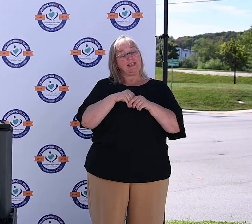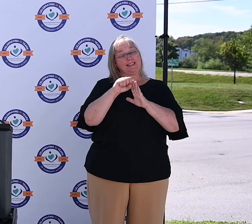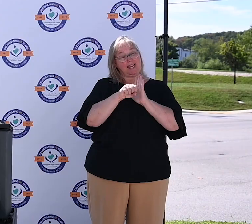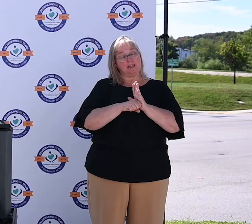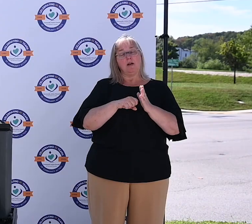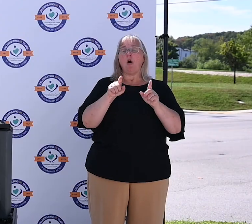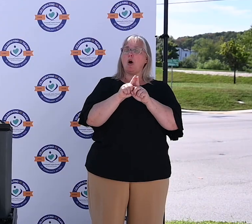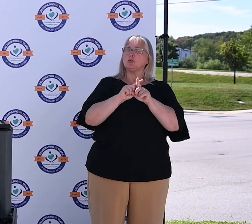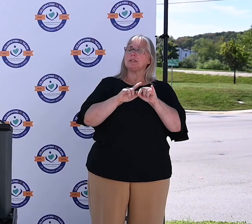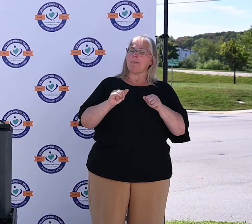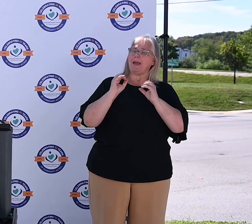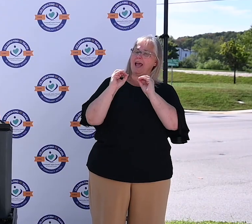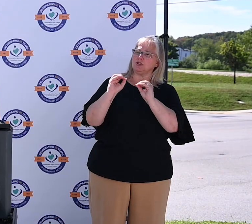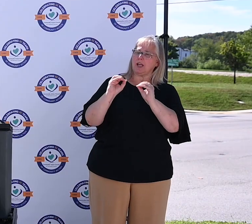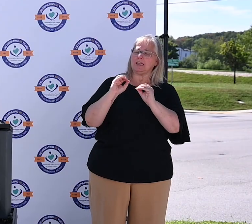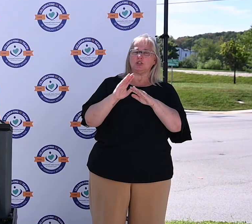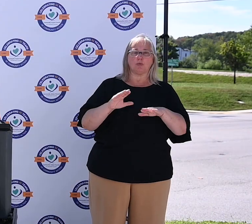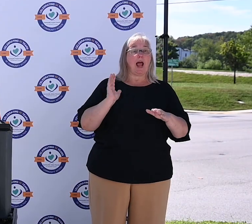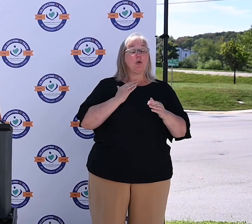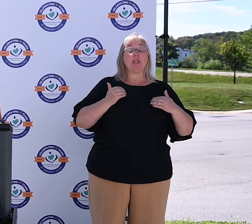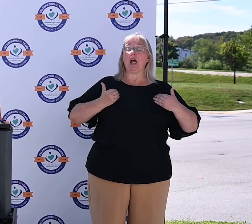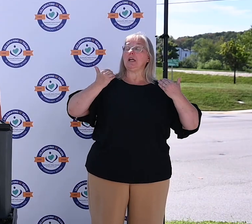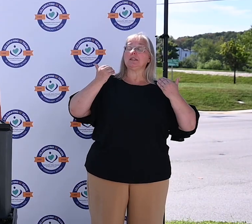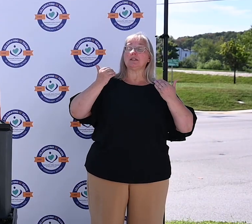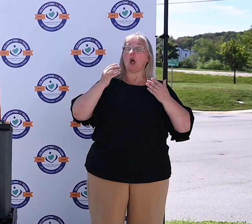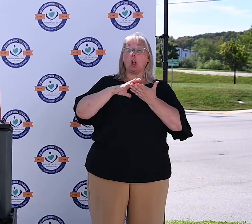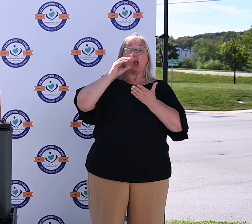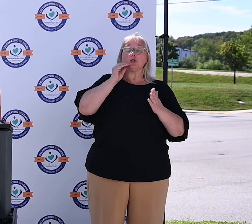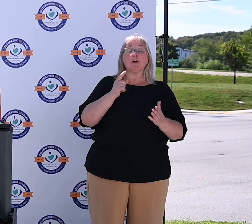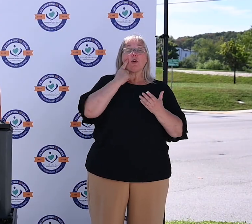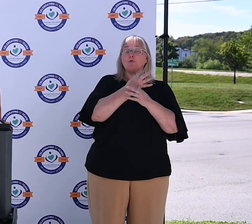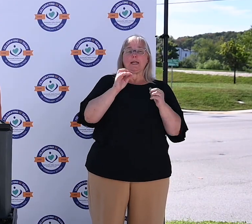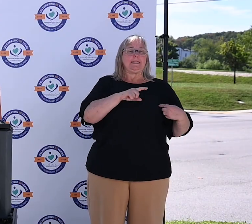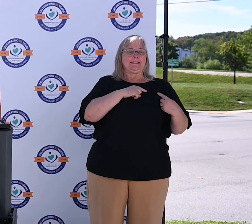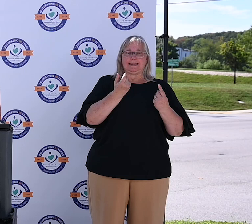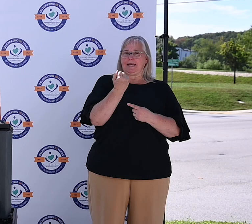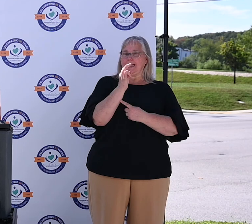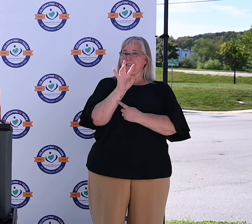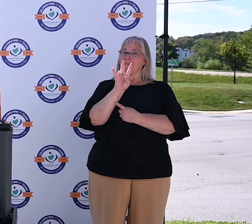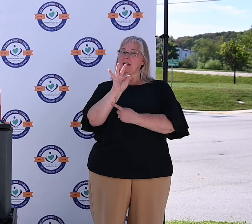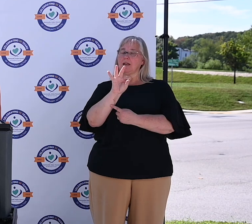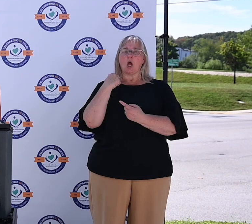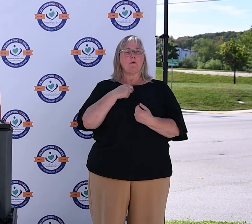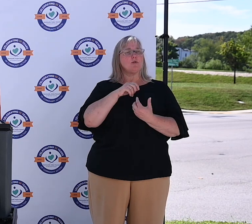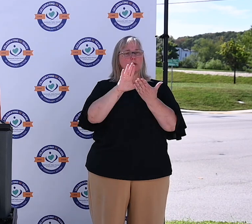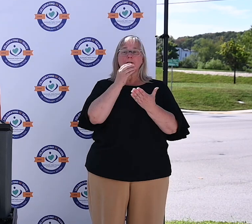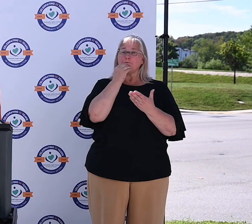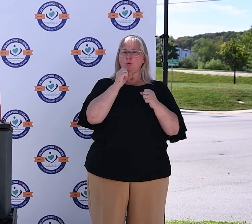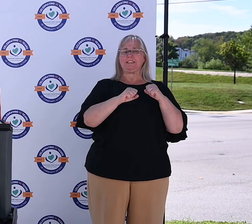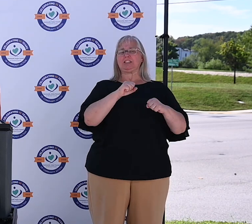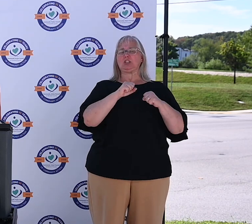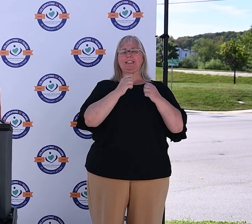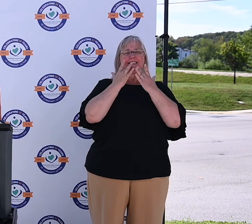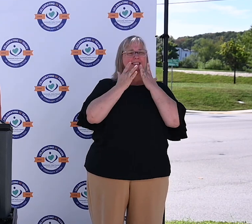been educating children, our youngest learners, for free since 1979. And we have been addressing food insecurity.